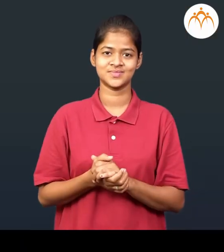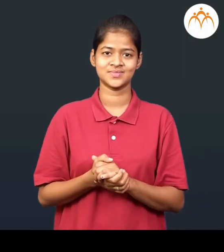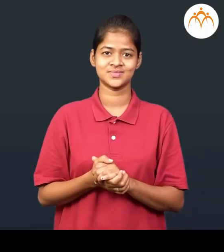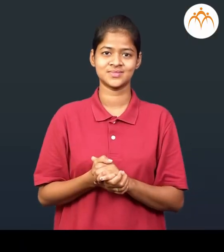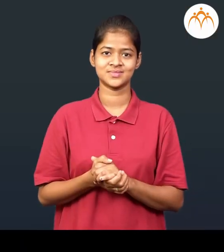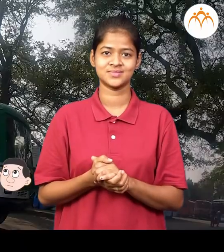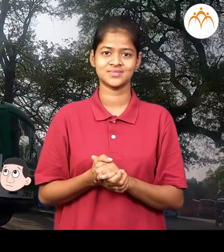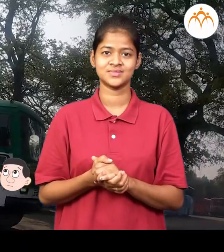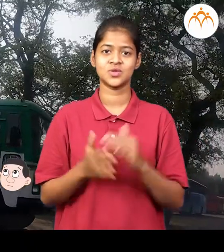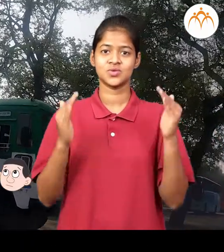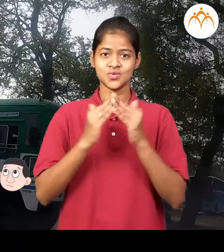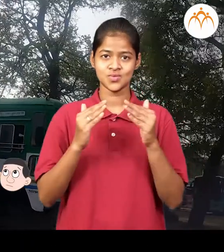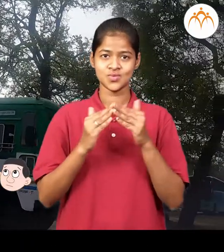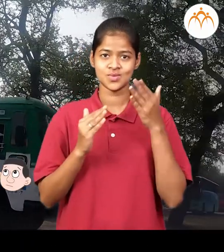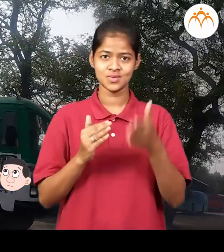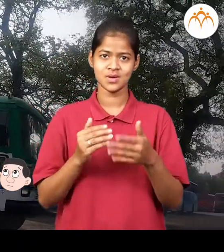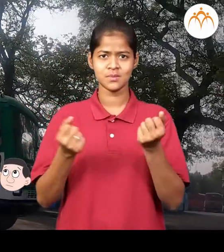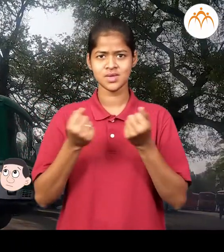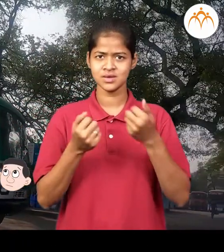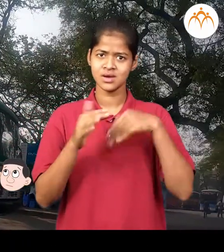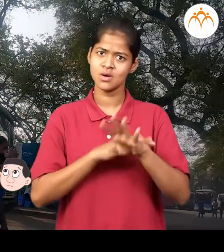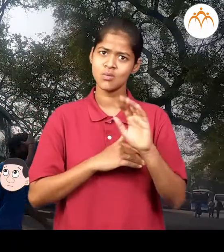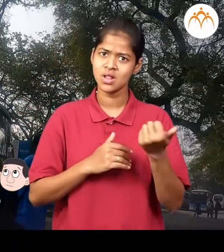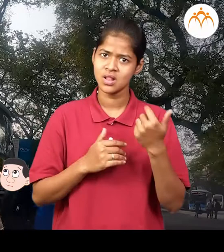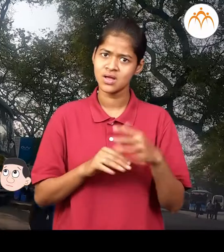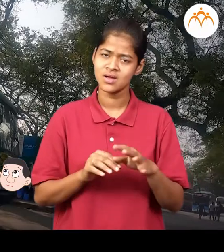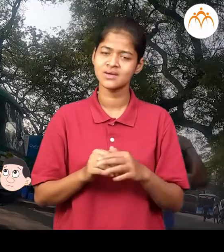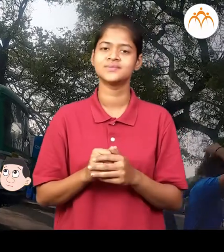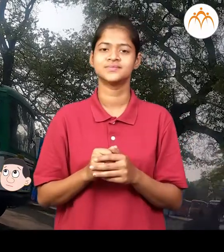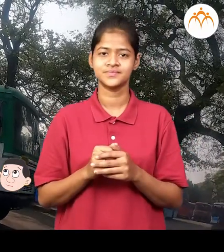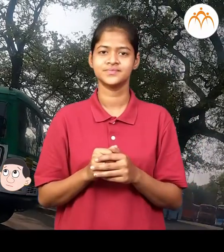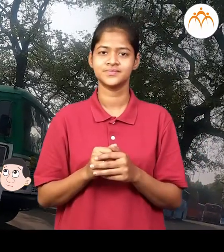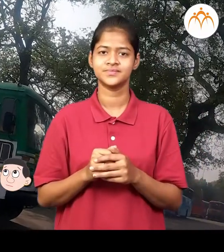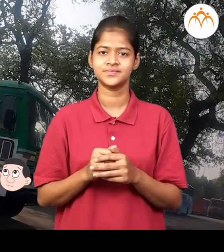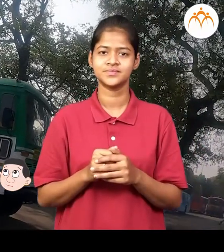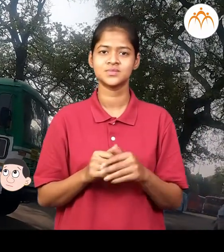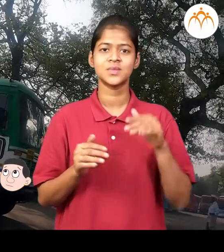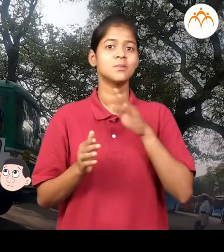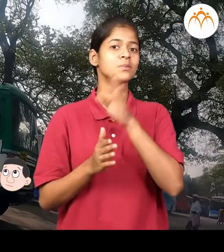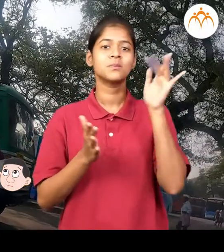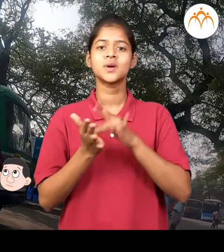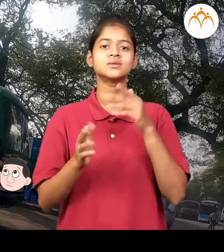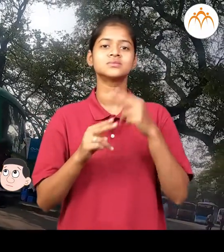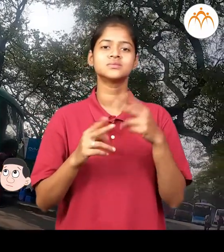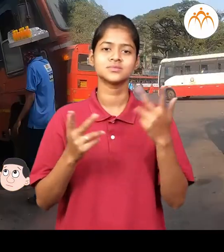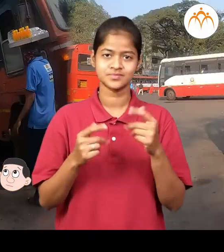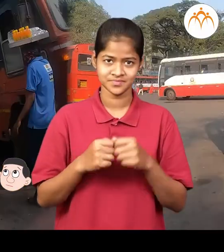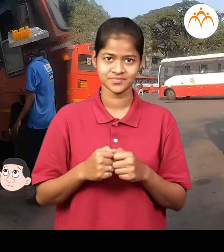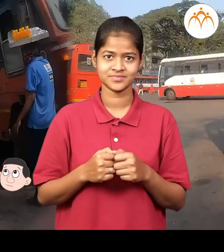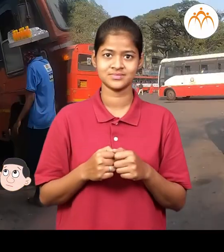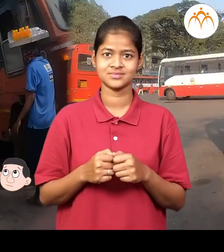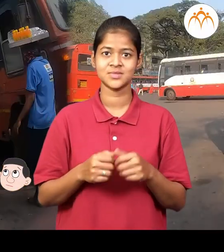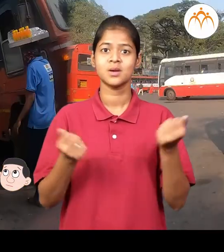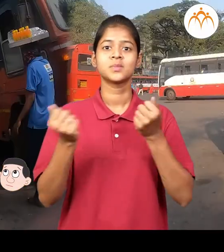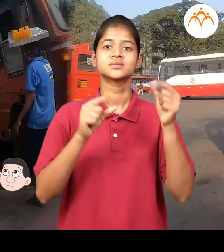Exercise. Do you travel out of station in a bus? To which place do you go?